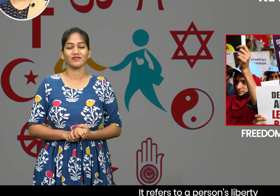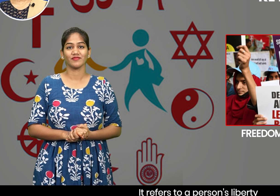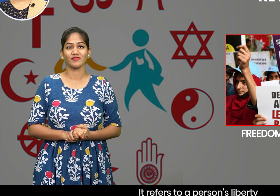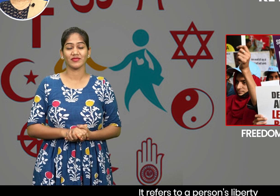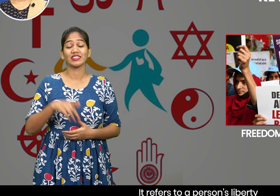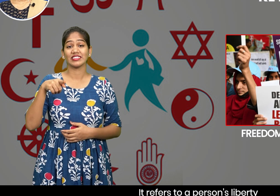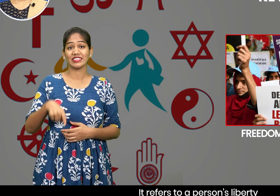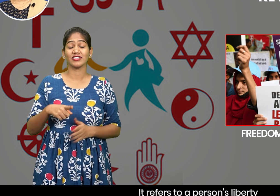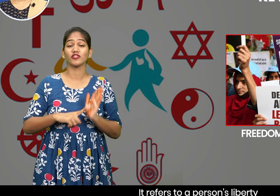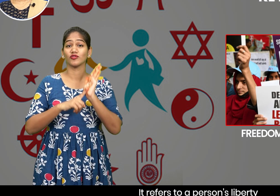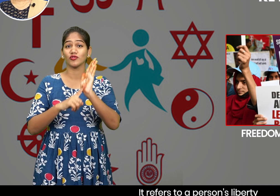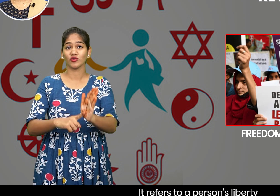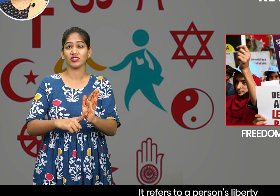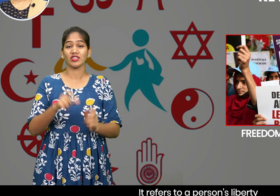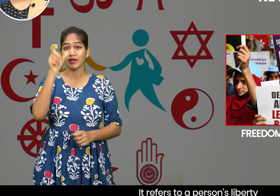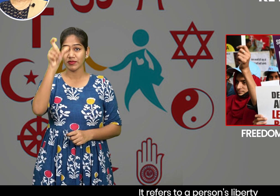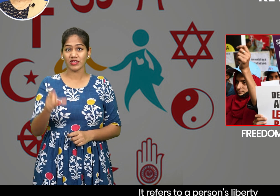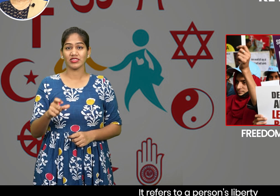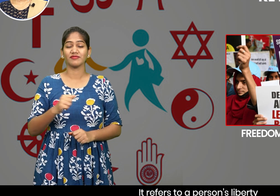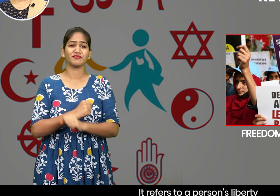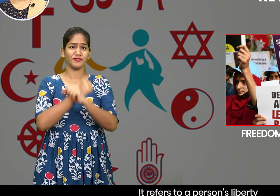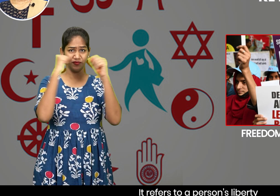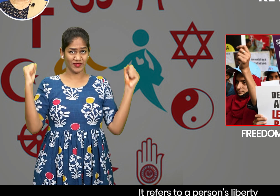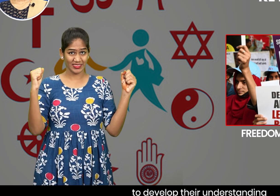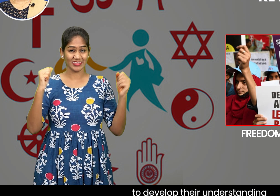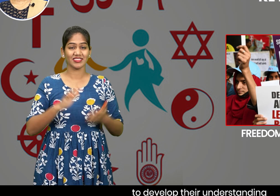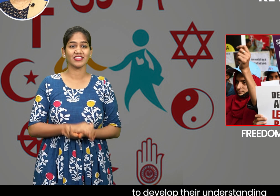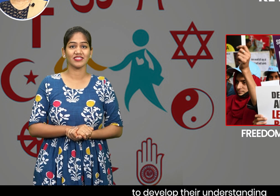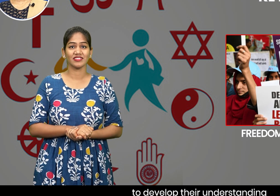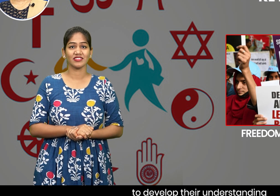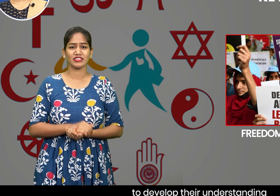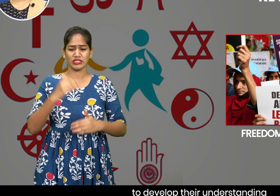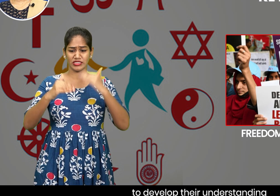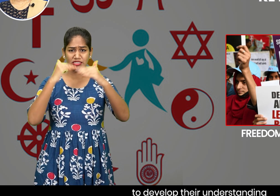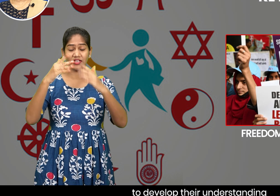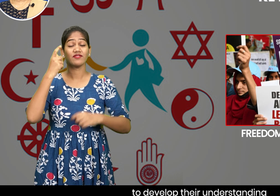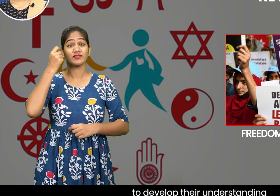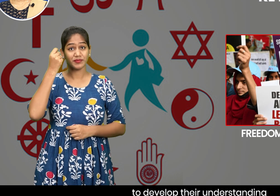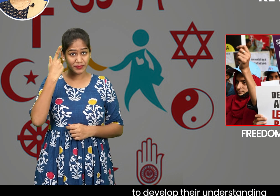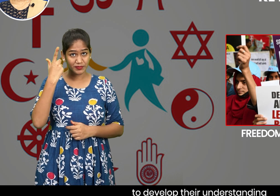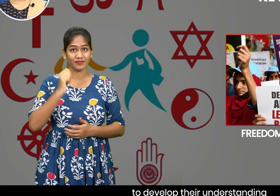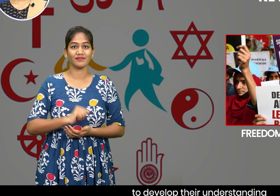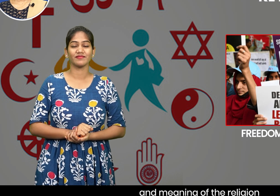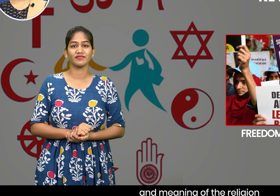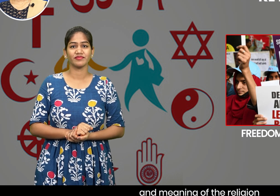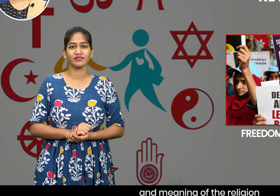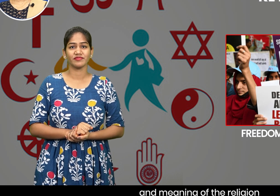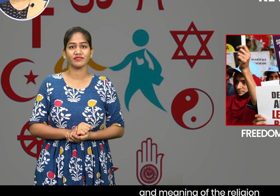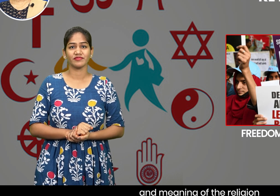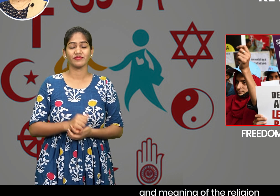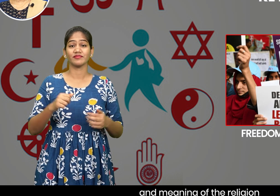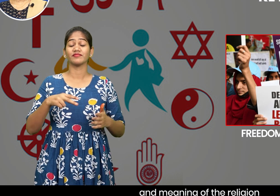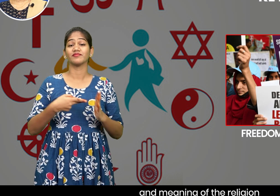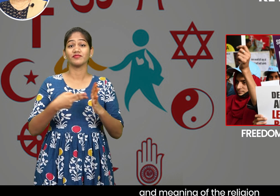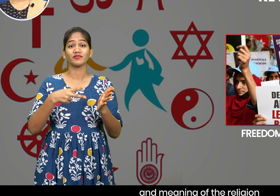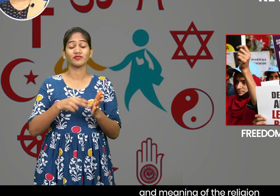it refers to a person's liberty to develop their understanding and meaning of